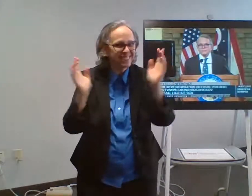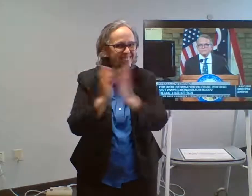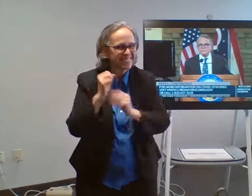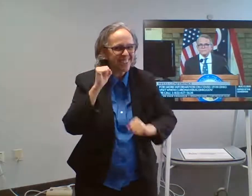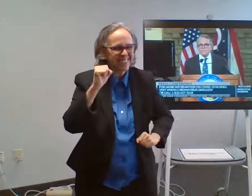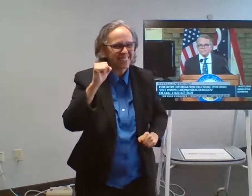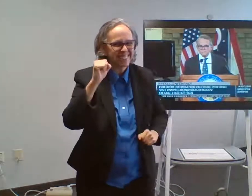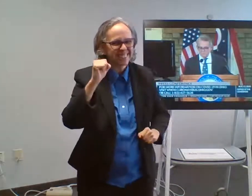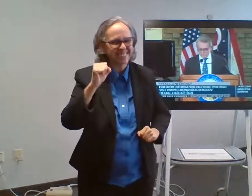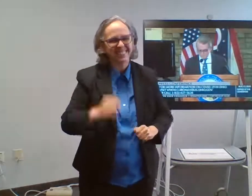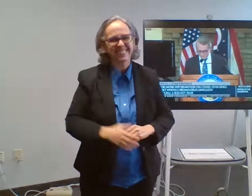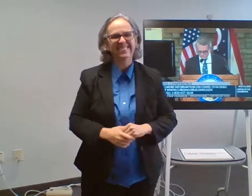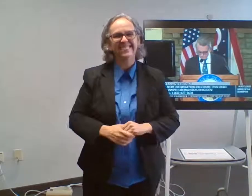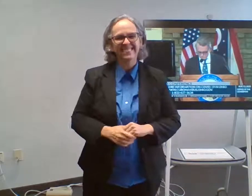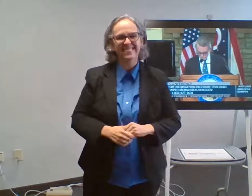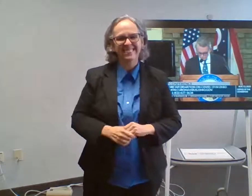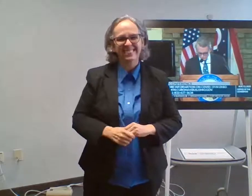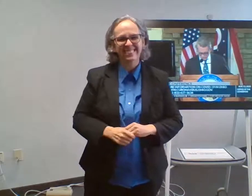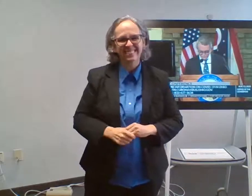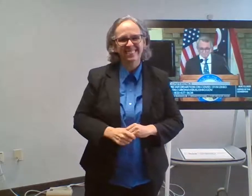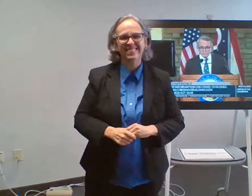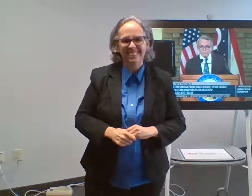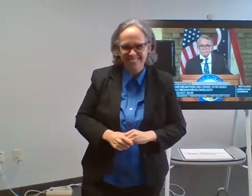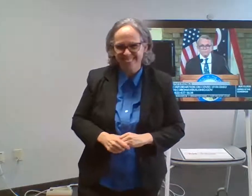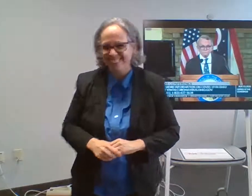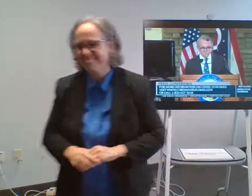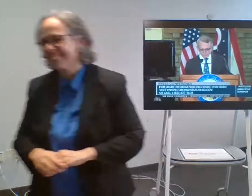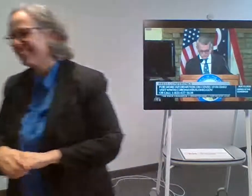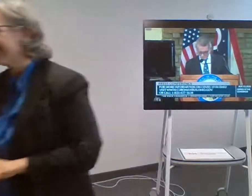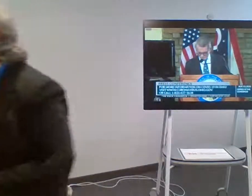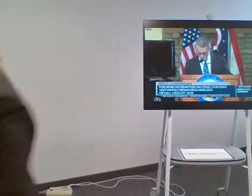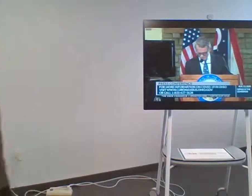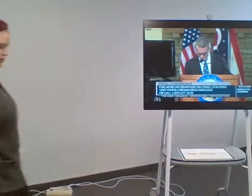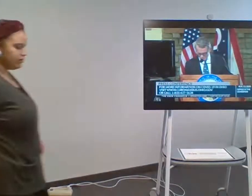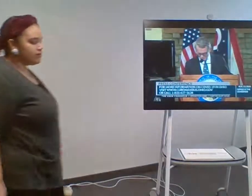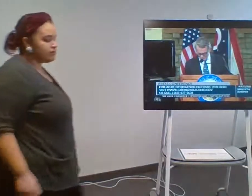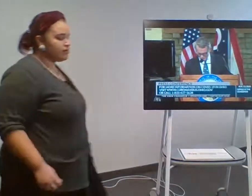Next question is from Adrian Robbins at WCMH in Columbus.